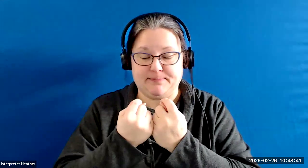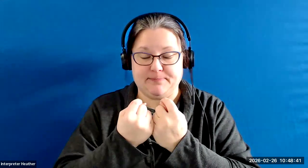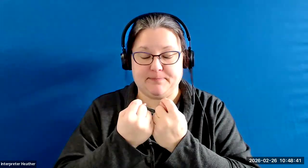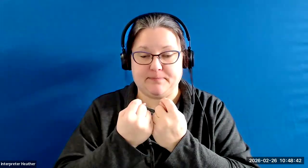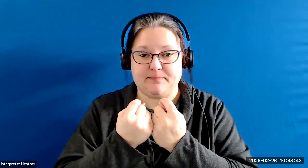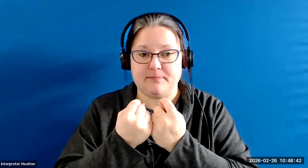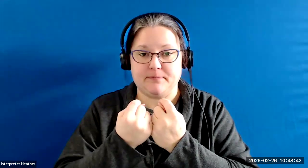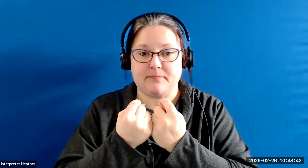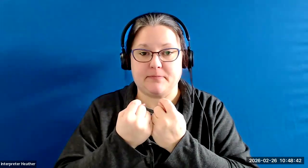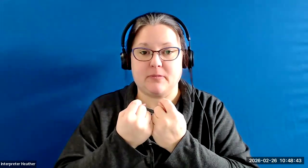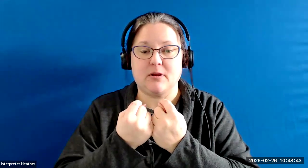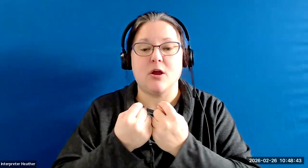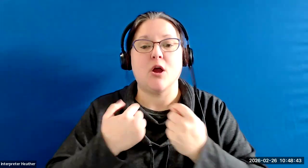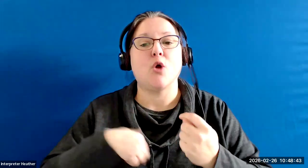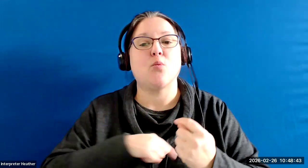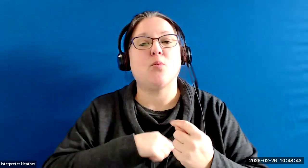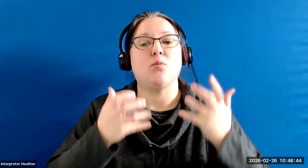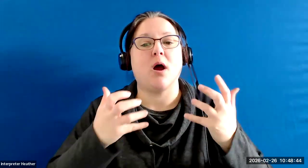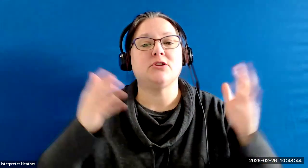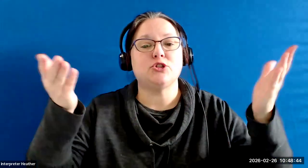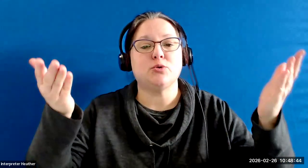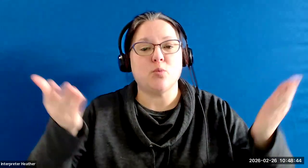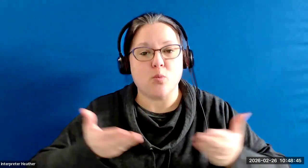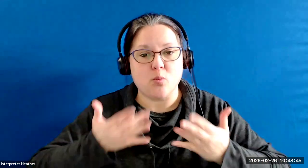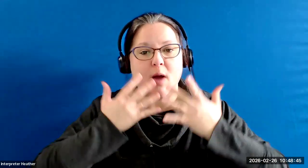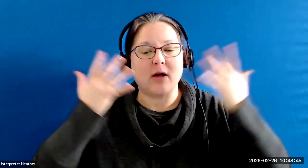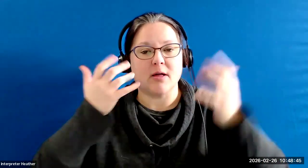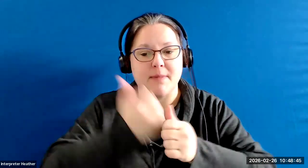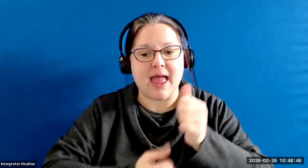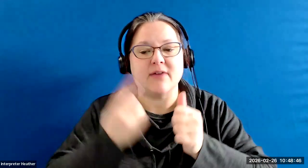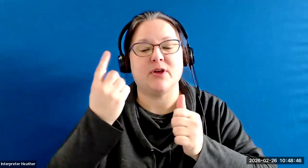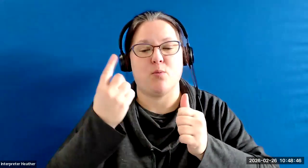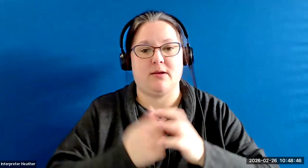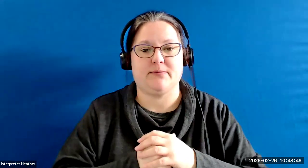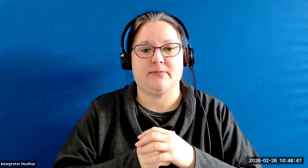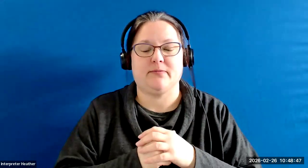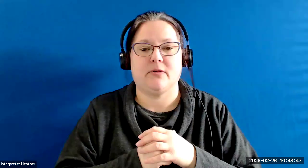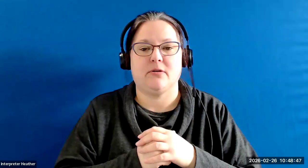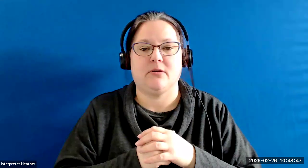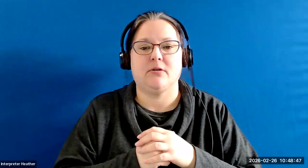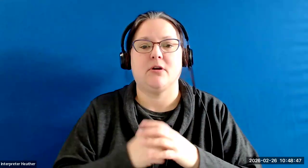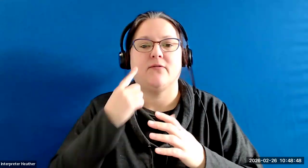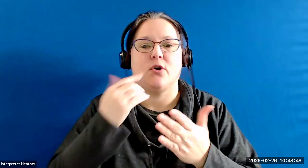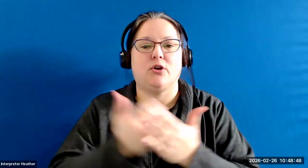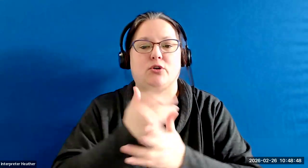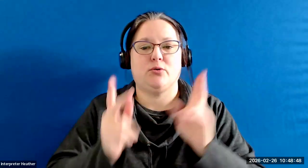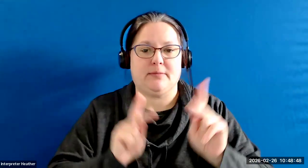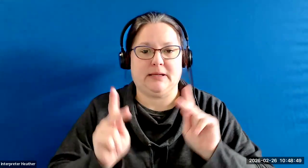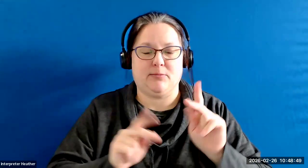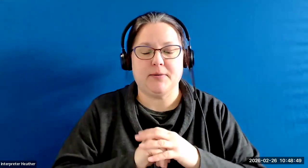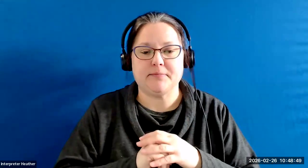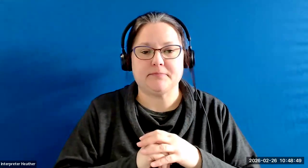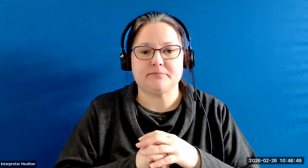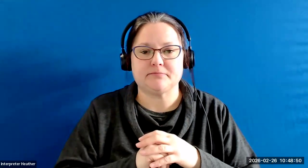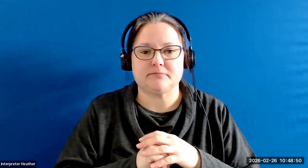be radically welcoming to visitors and newcomers.